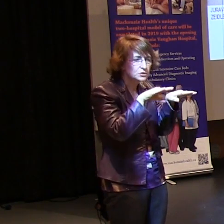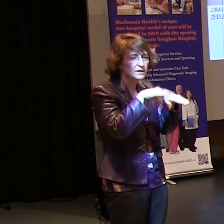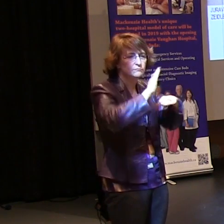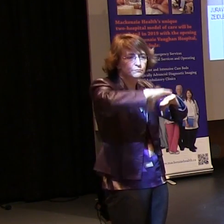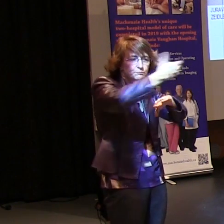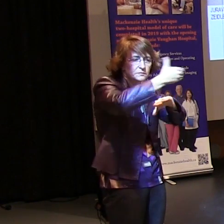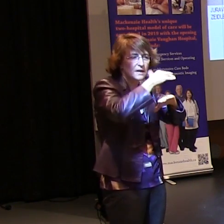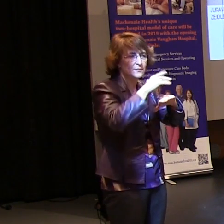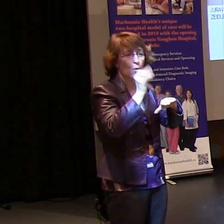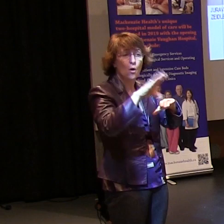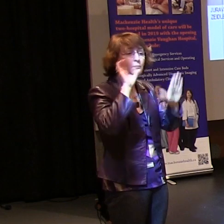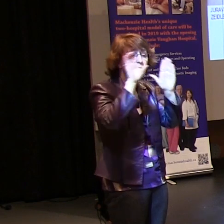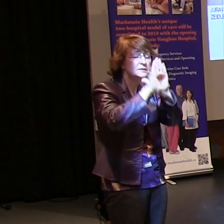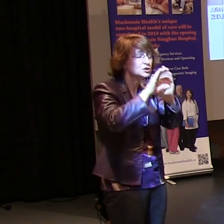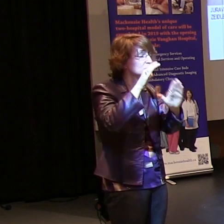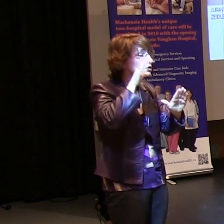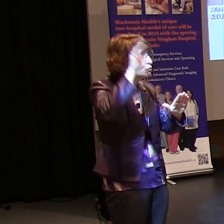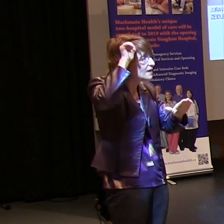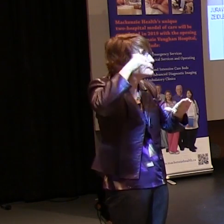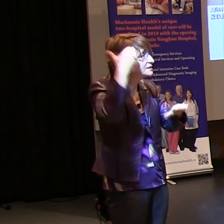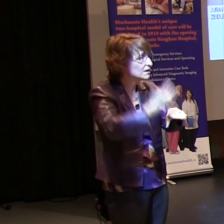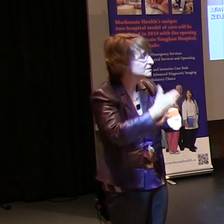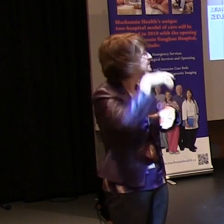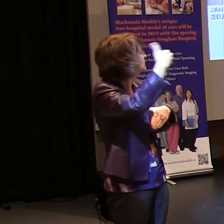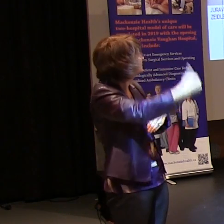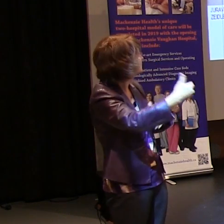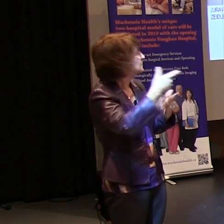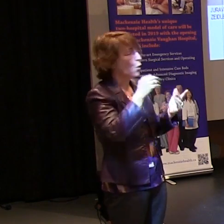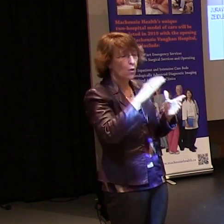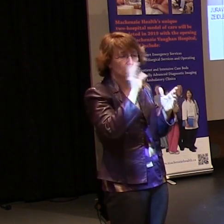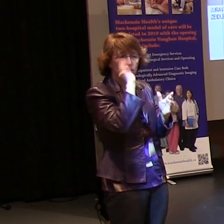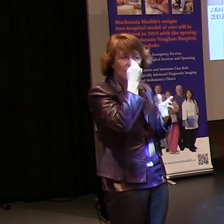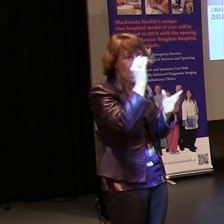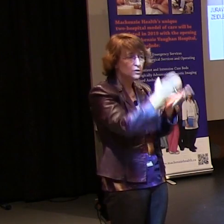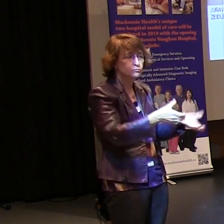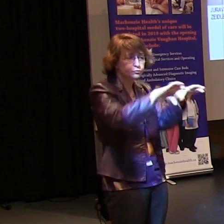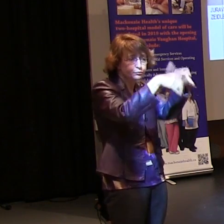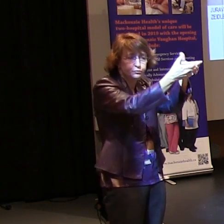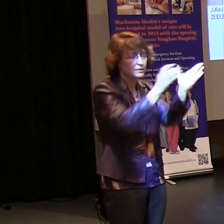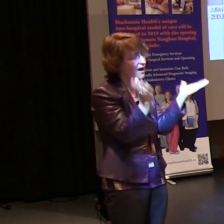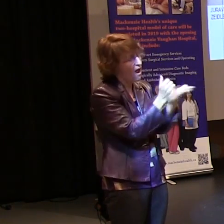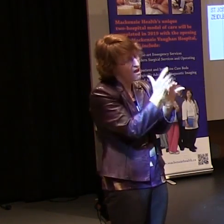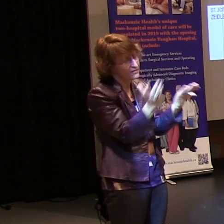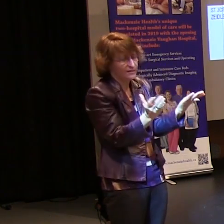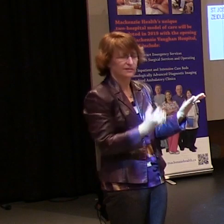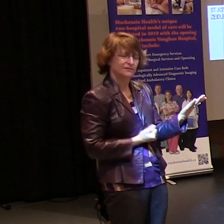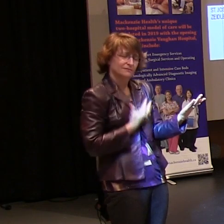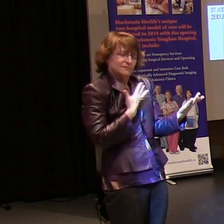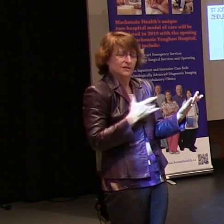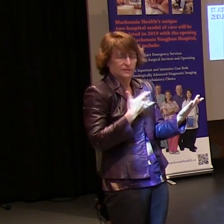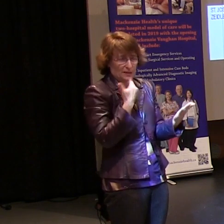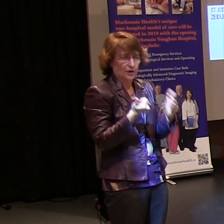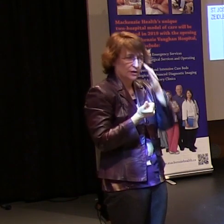you put your picture of your grandson, or you can put a vase with flower. That makes all the difference.